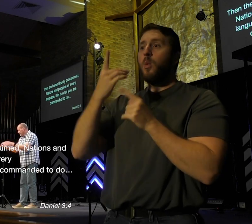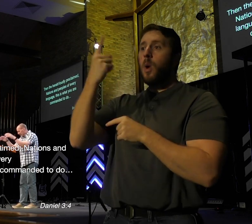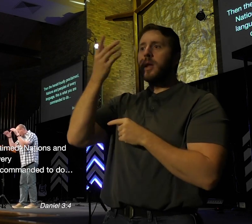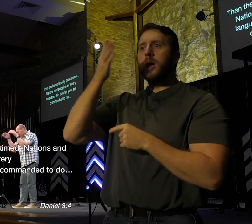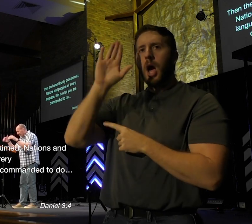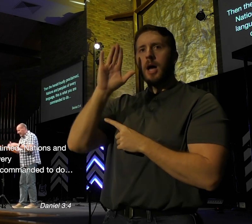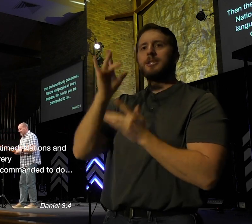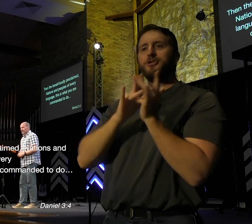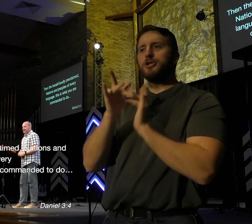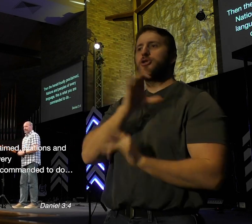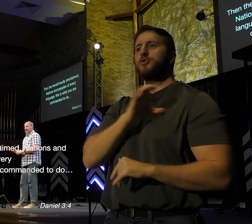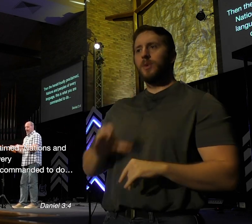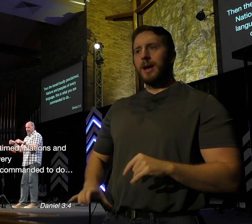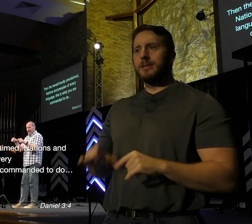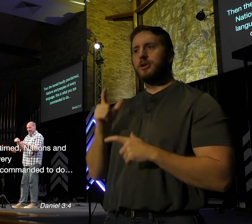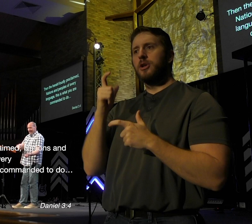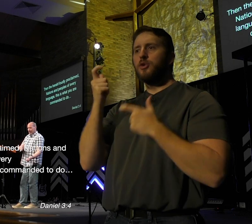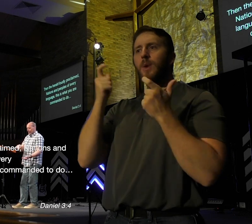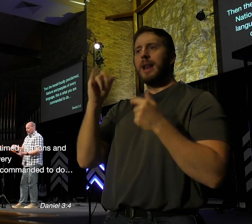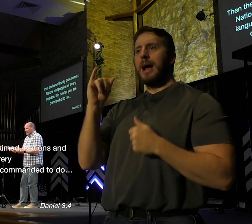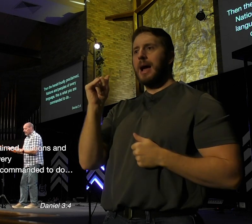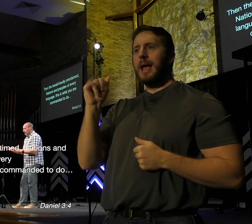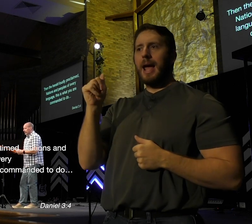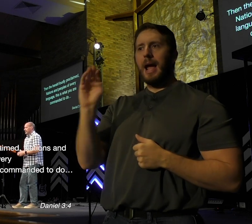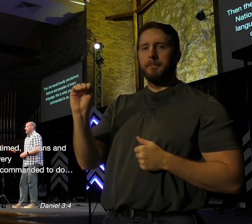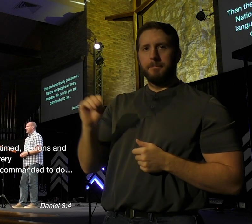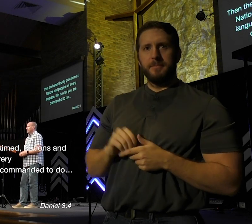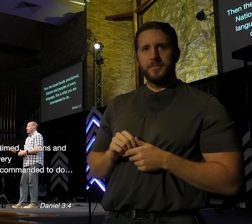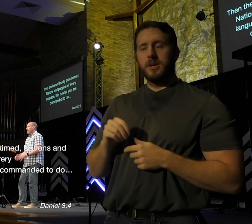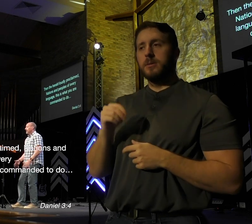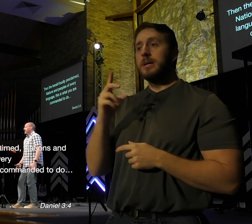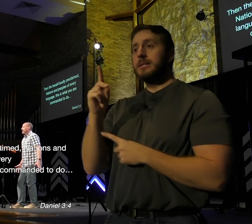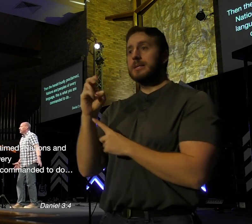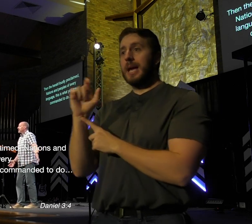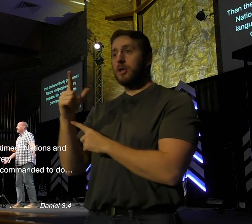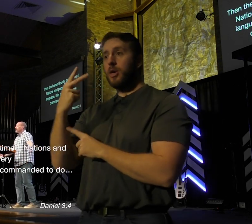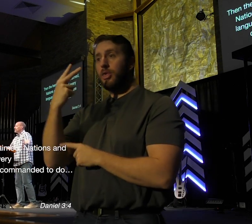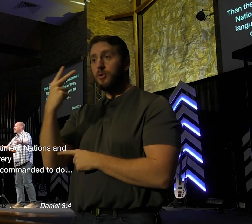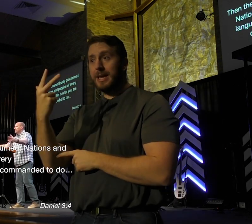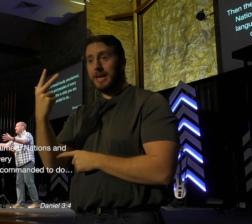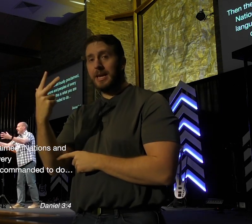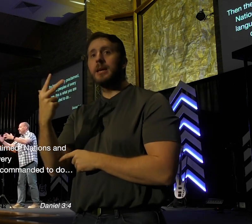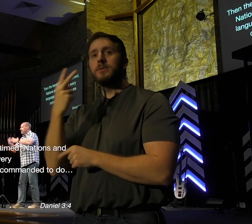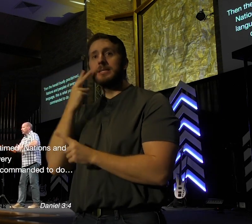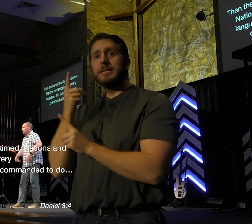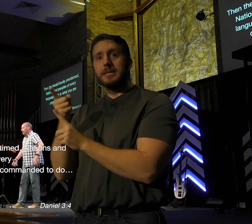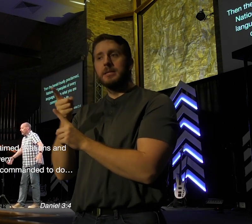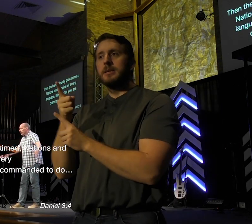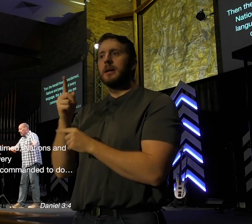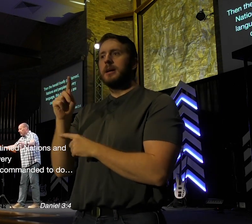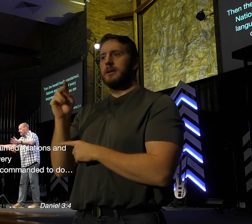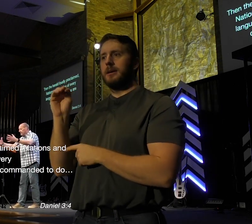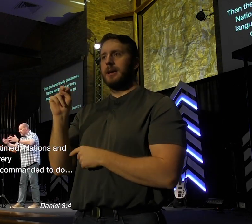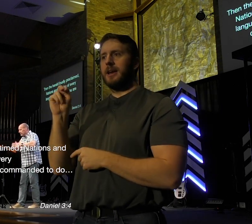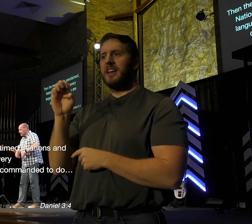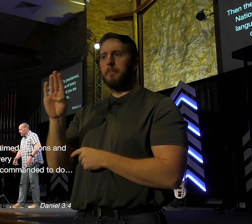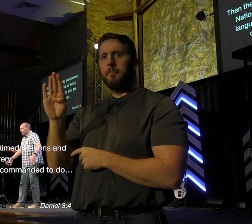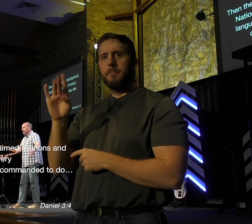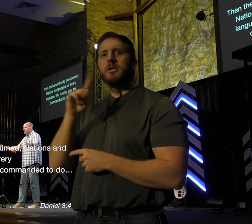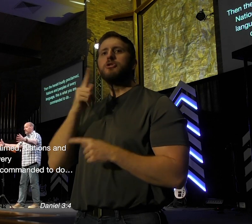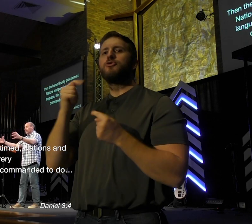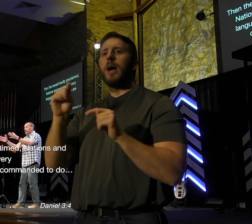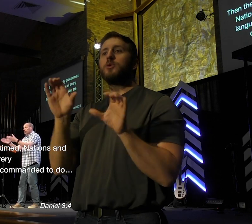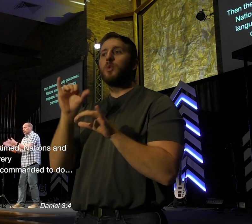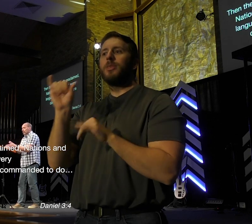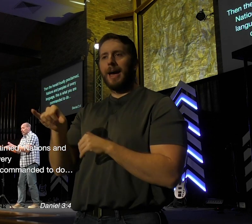Jesus Christ, the great I am. But in Daniel 3, what we're seeing is Nebuchadnezzar is attempting to bring all these nations